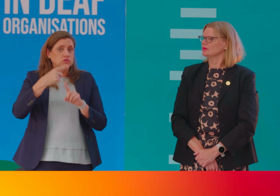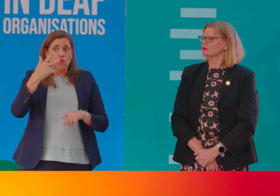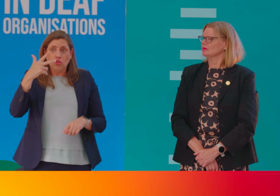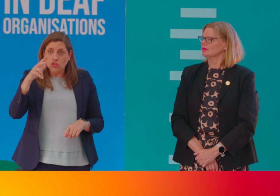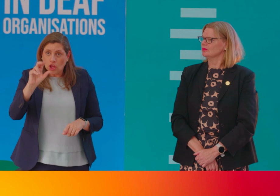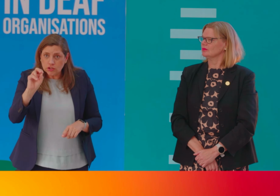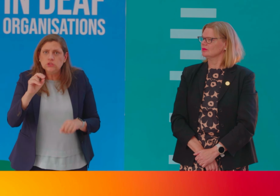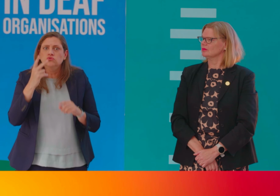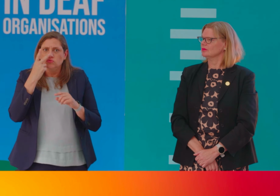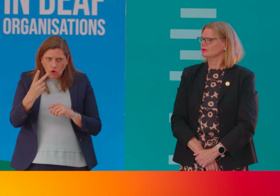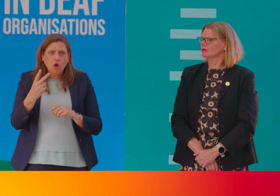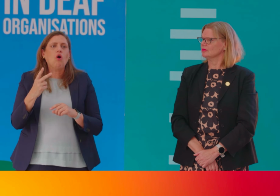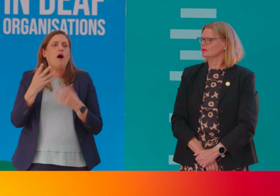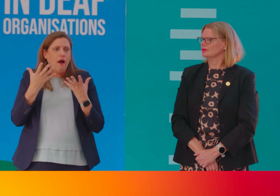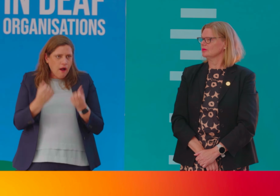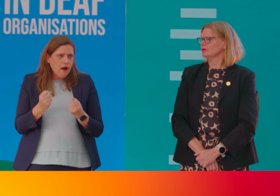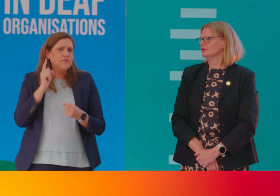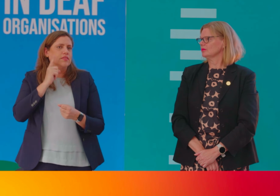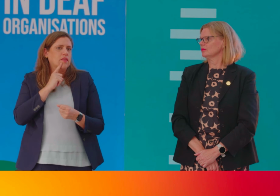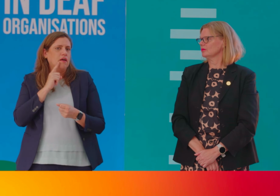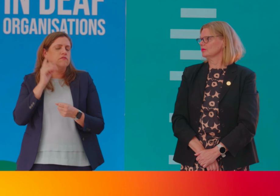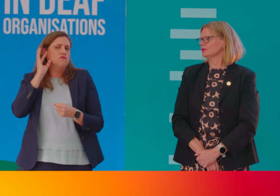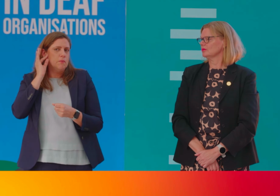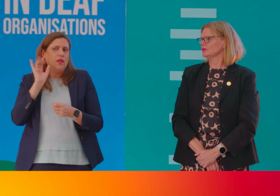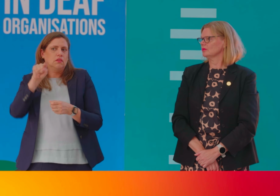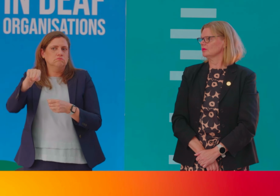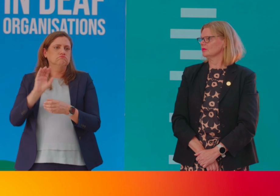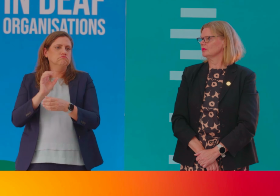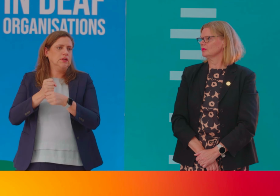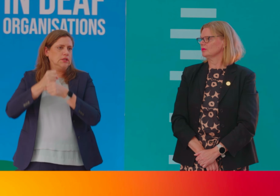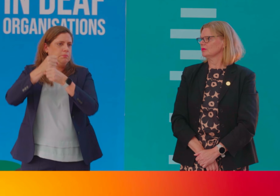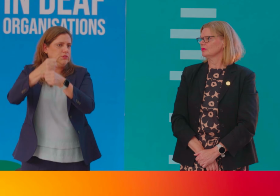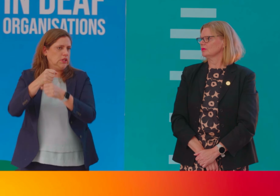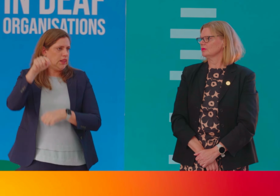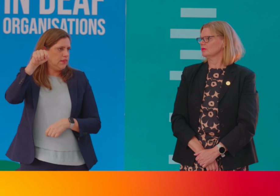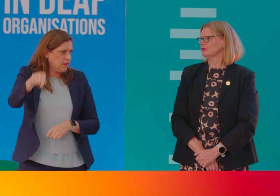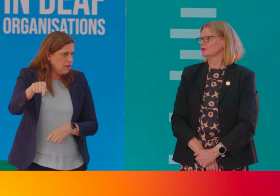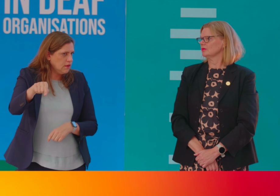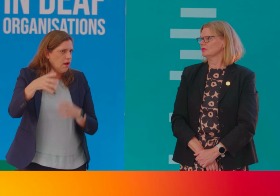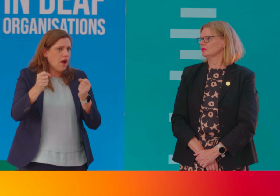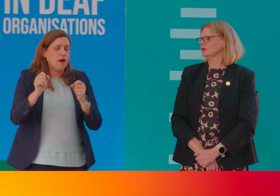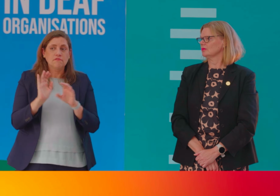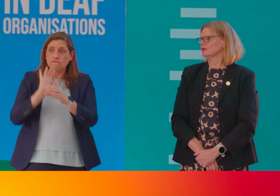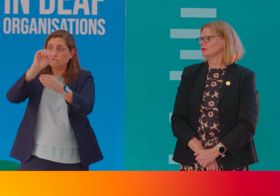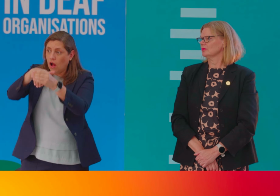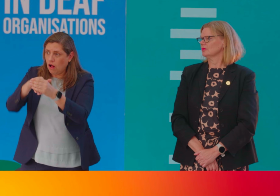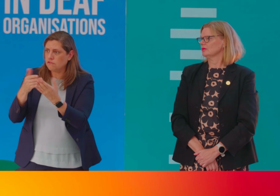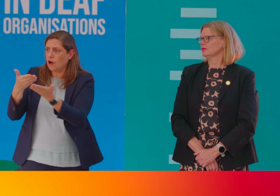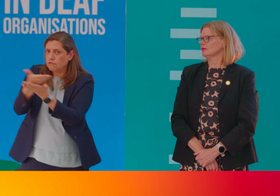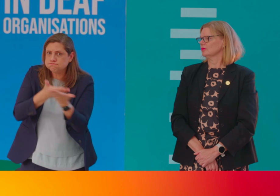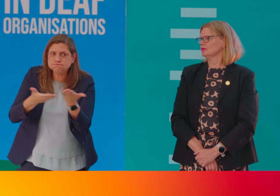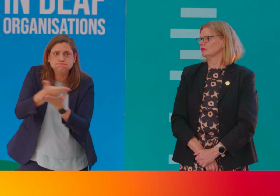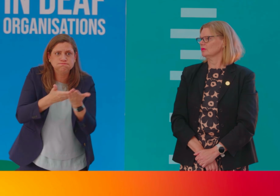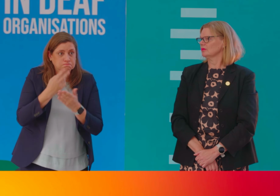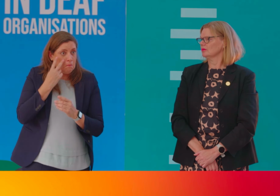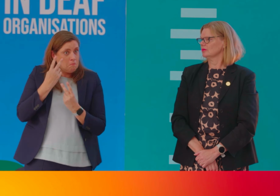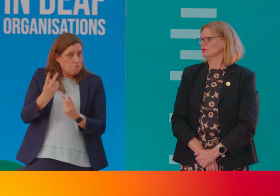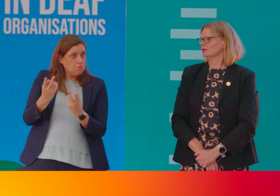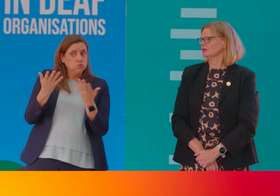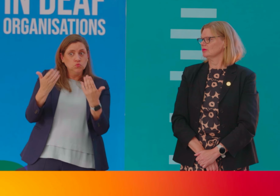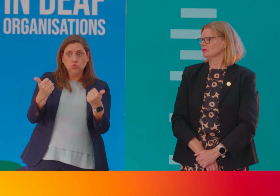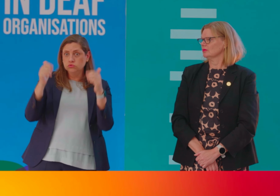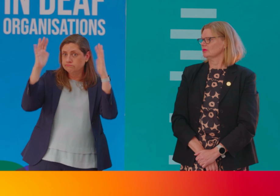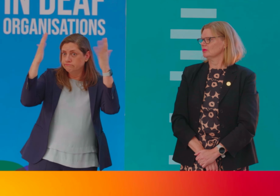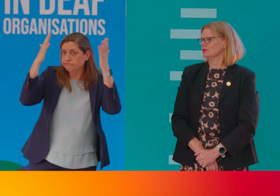In the recent Beijing Plus 30 Global Forum, we saw participation of deaf women